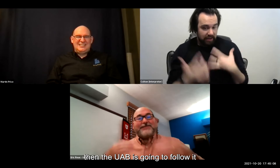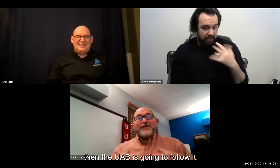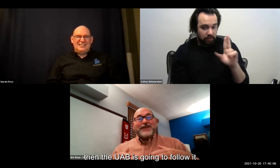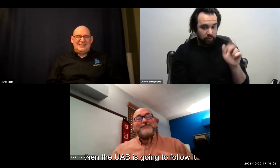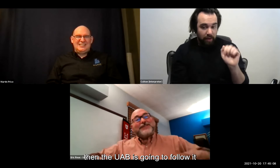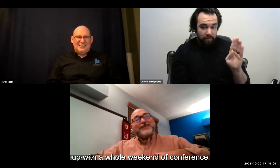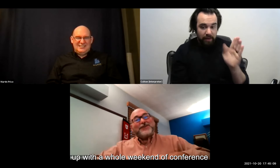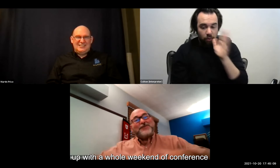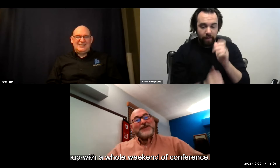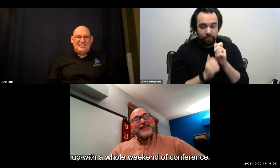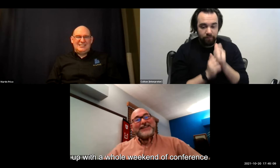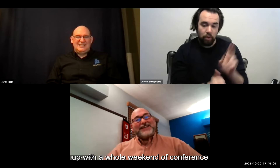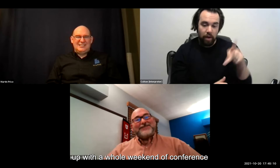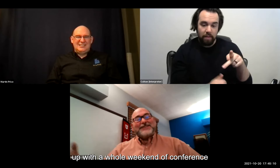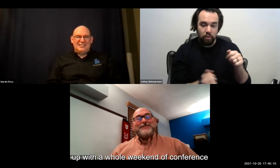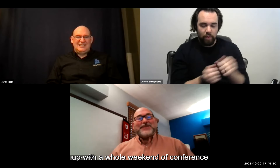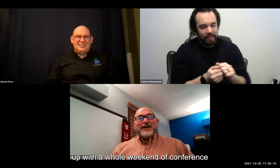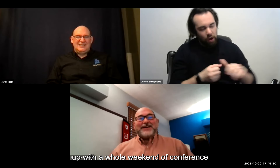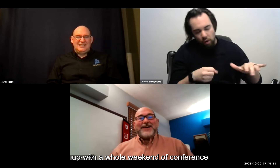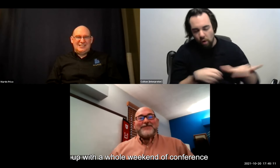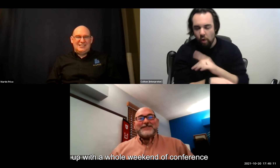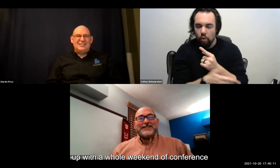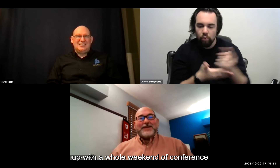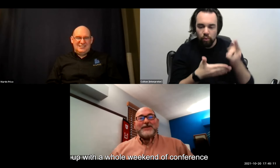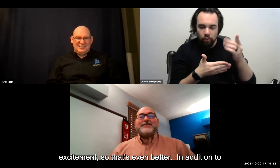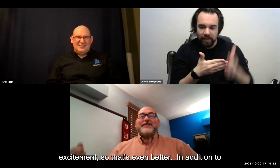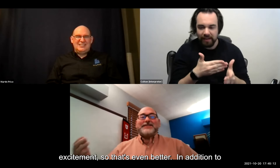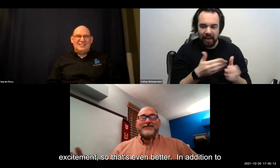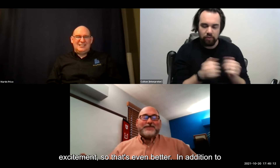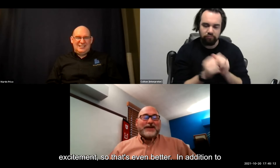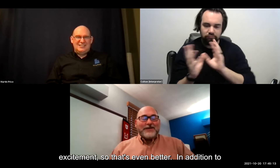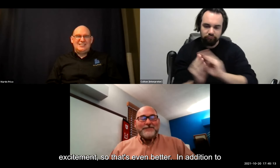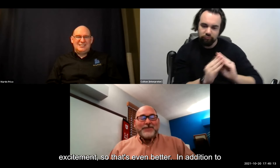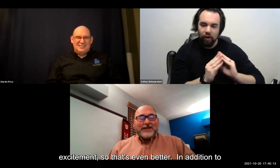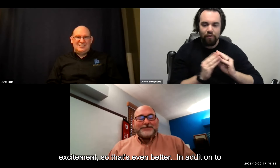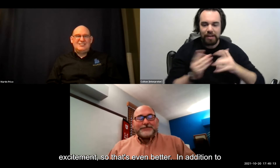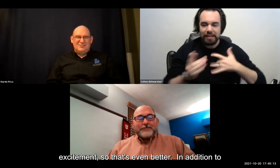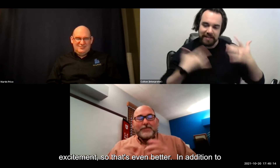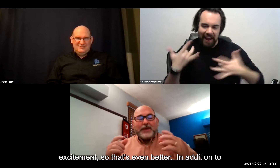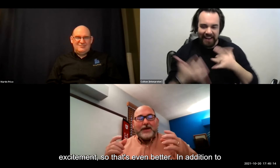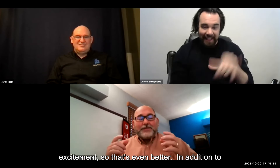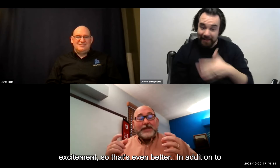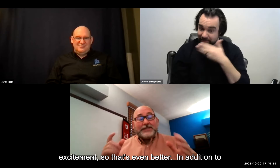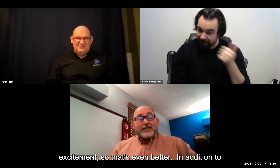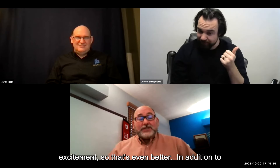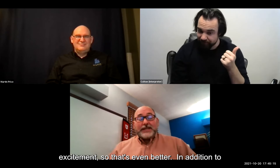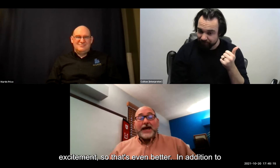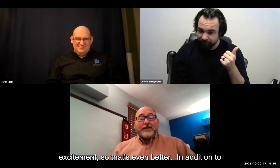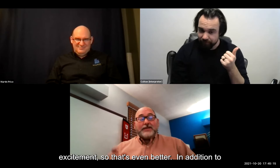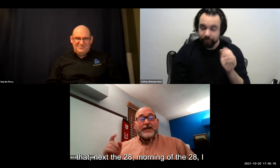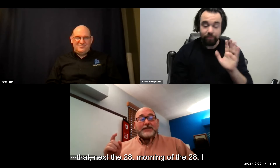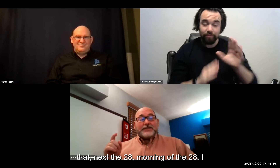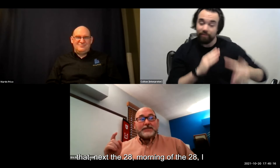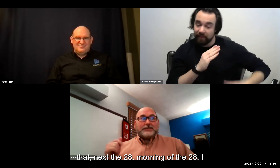is going to follow it up with a whole weekend of conference excitement. So that's even better. In addition to